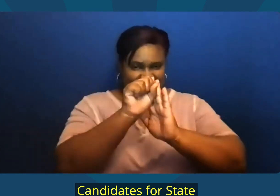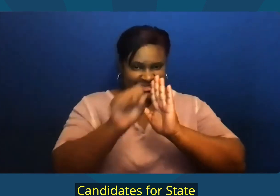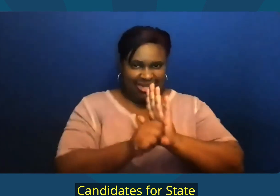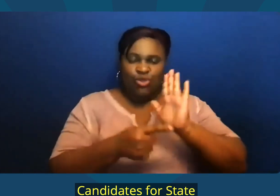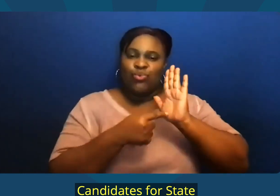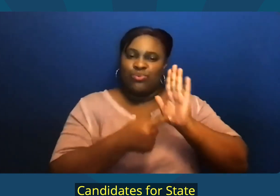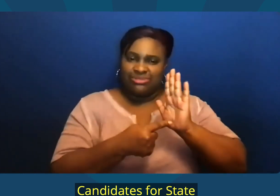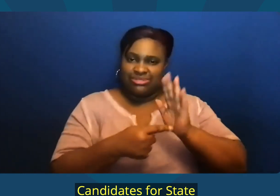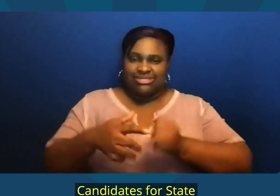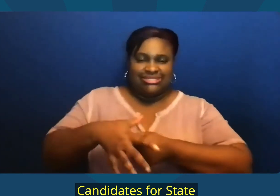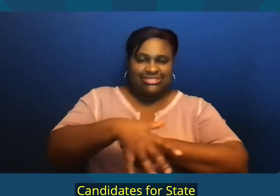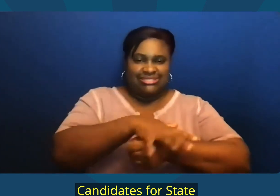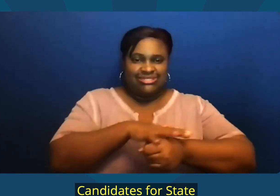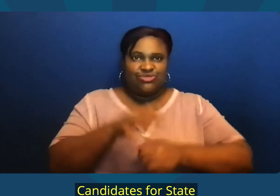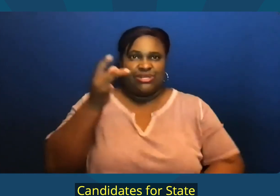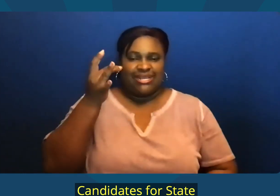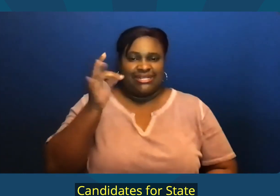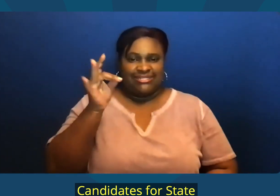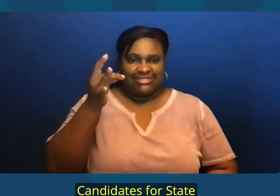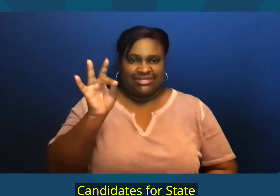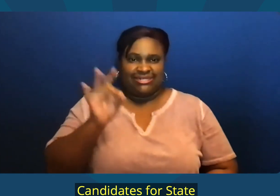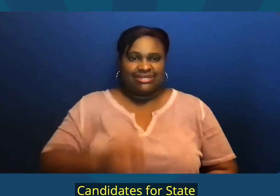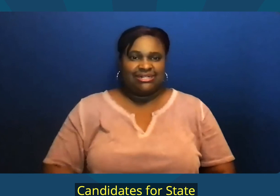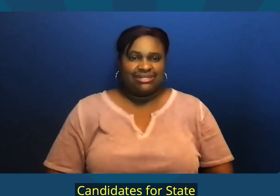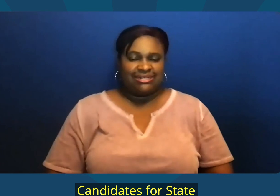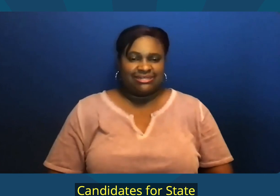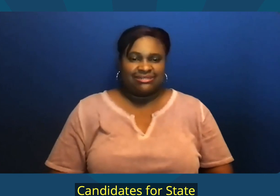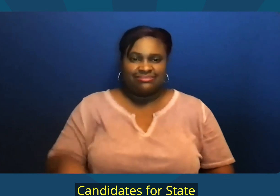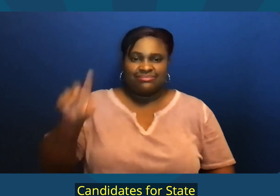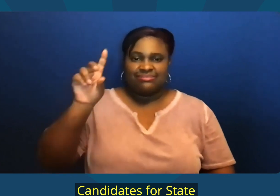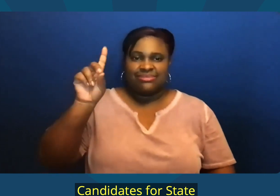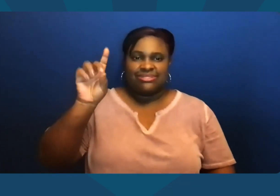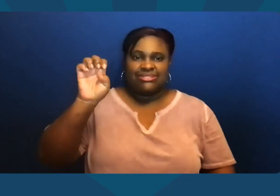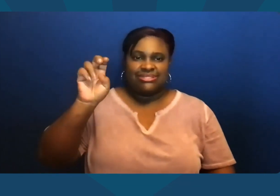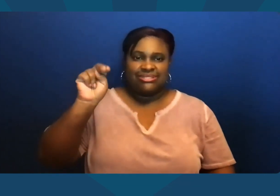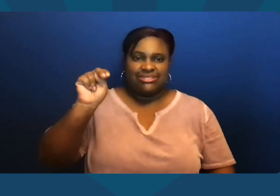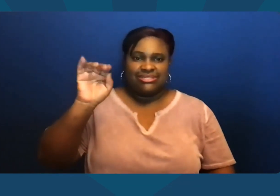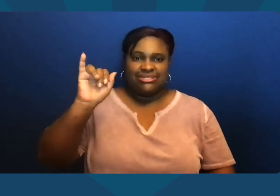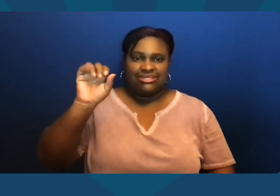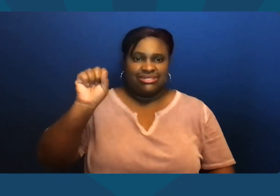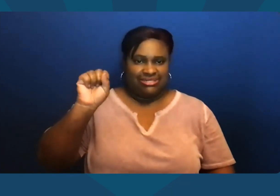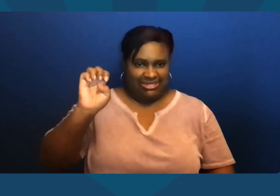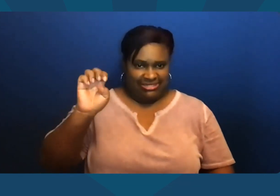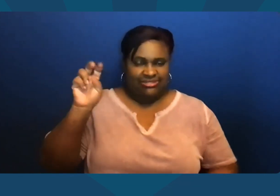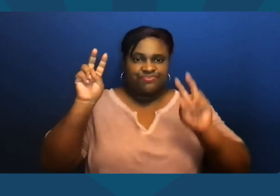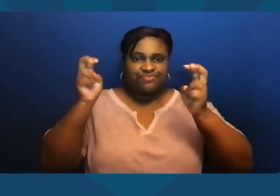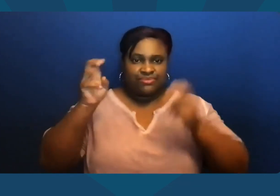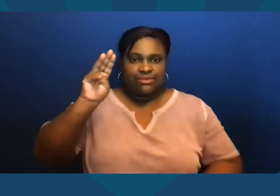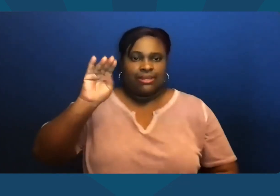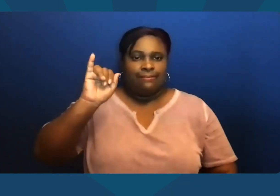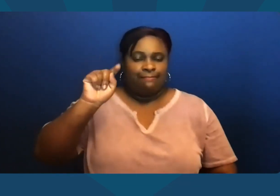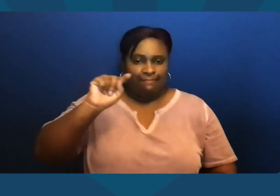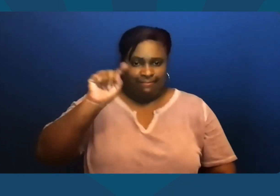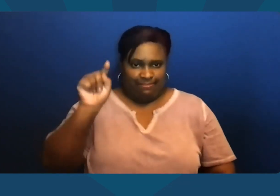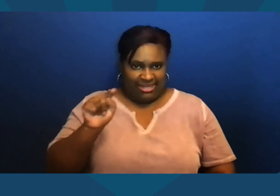Candidates for State Representative, District 18. Denise Mitzi